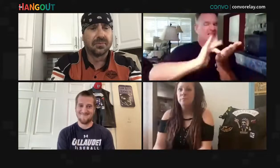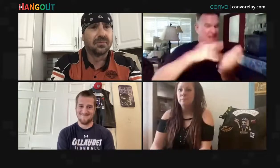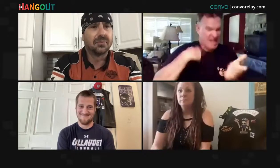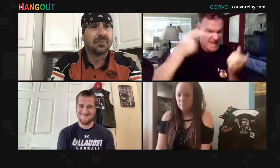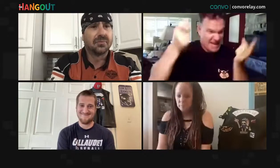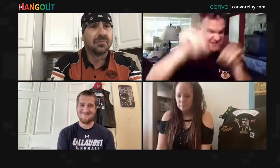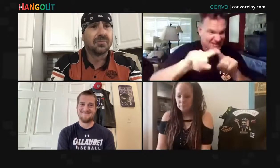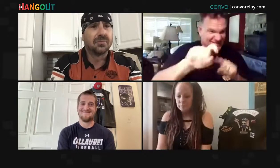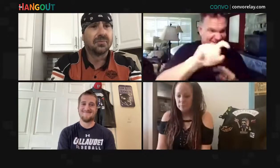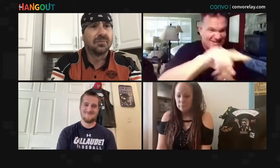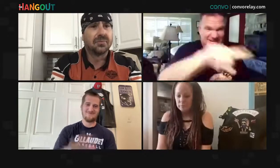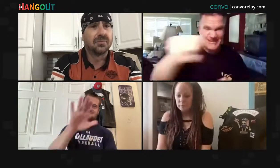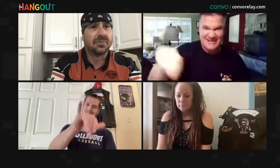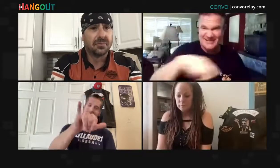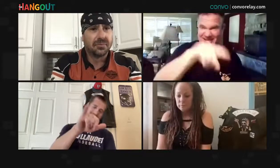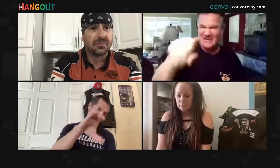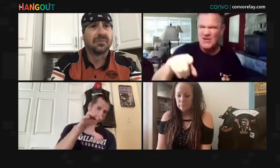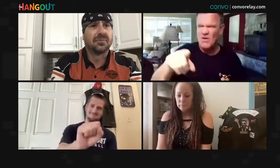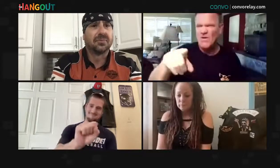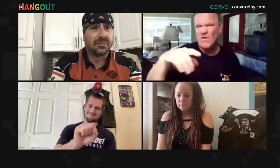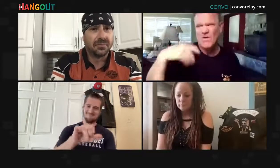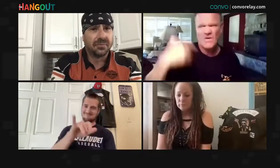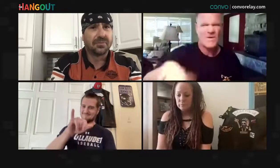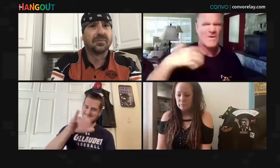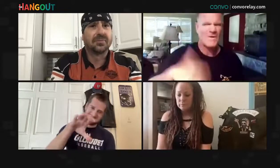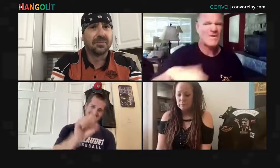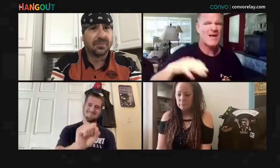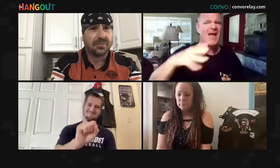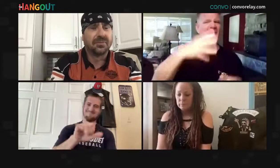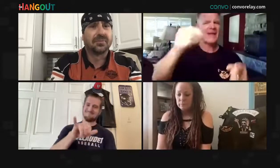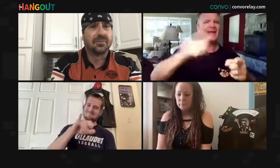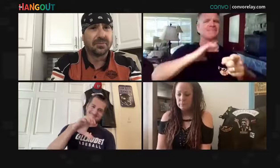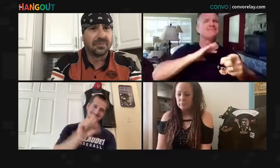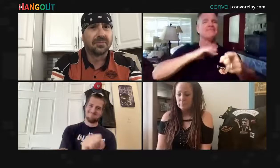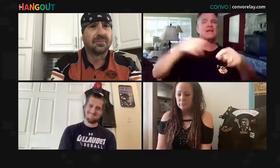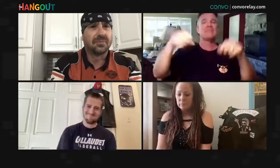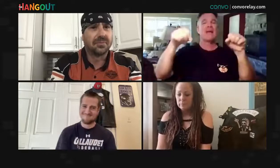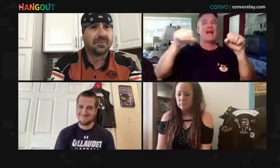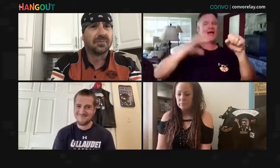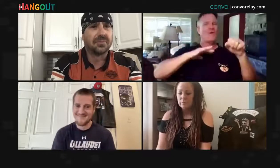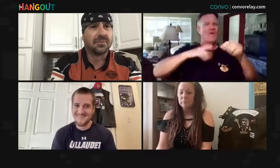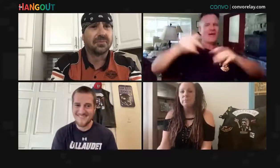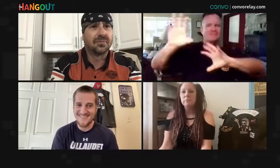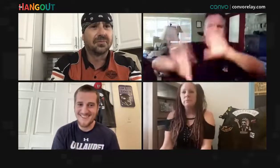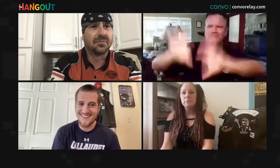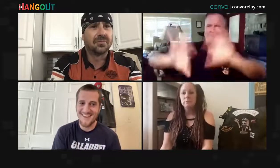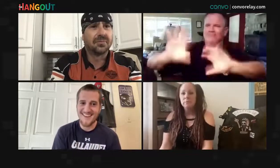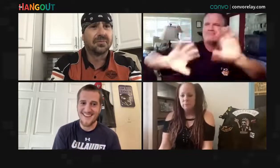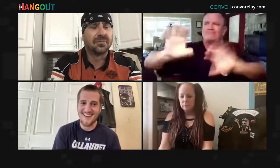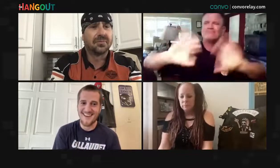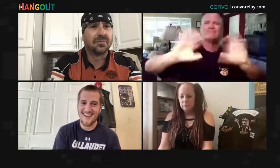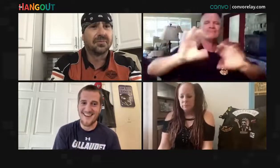are out on hold. So honestly, biking is my best medicine. I don't know about what you guys think. This is JD.